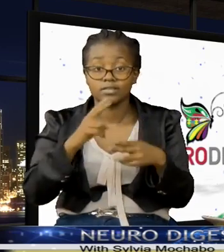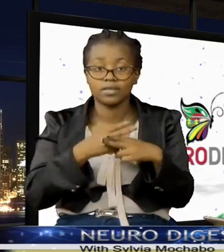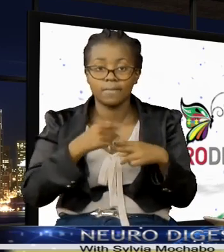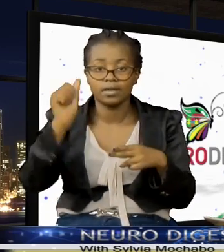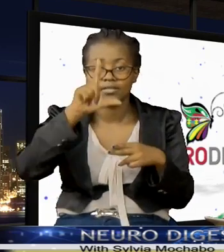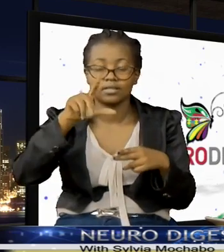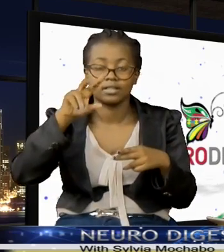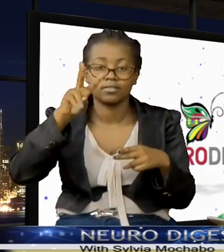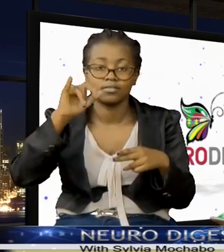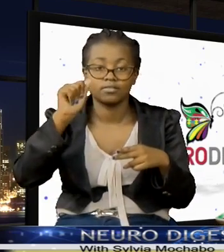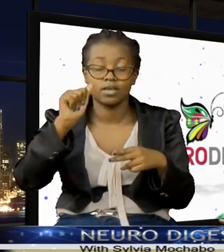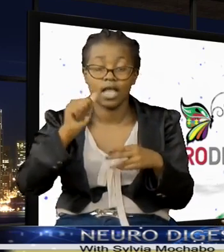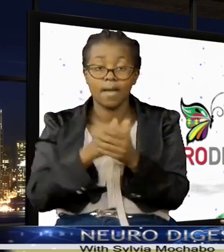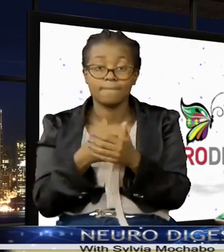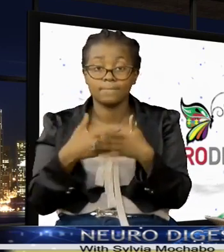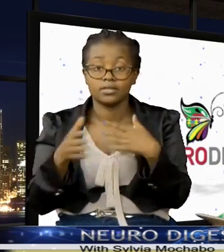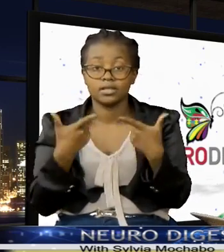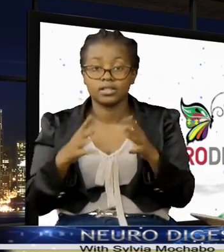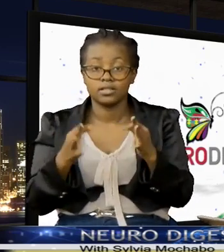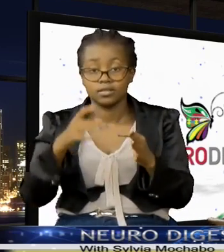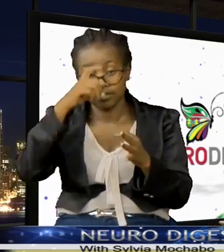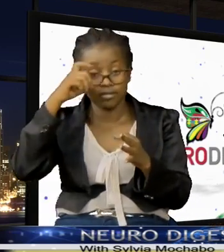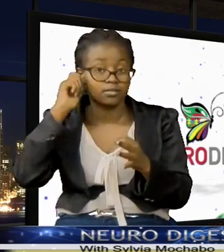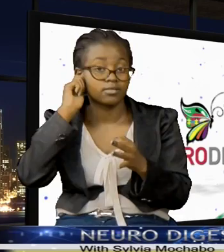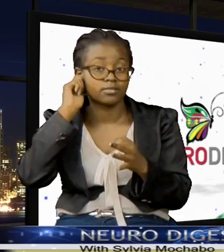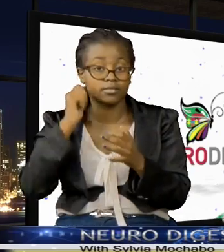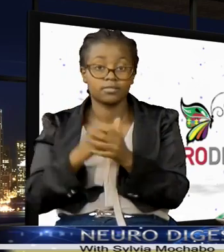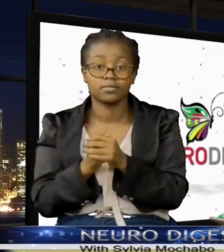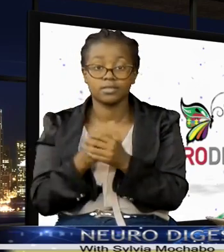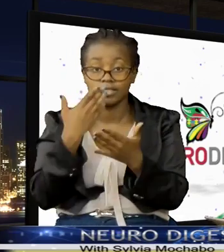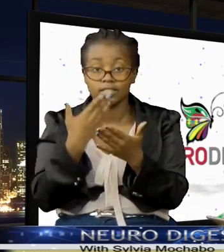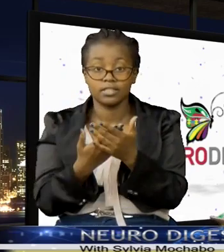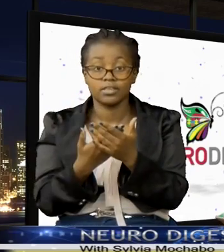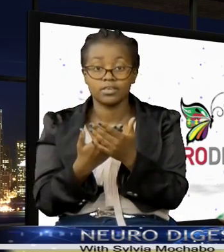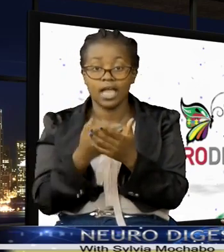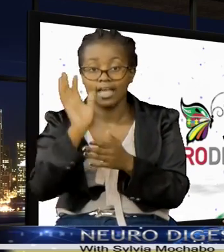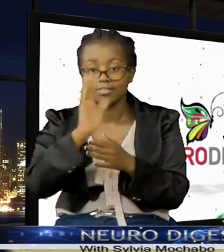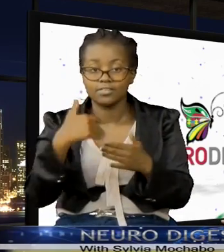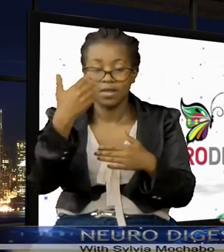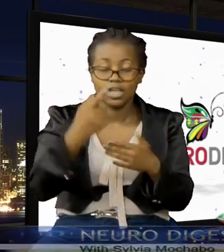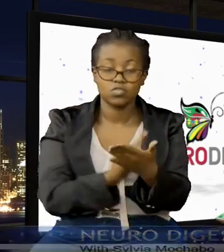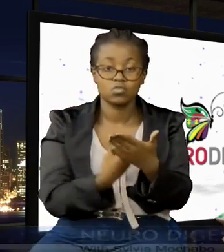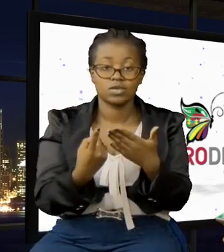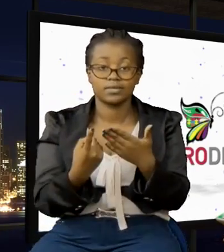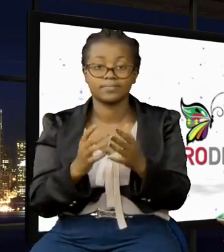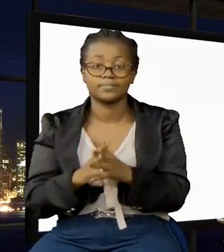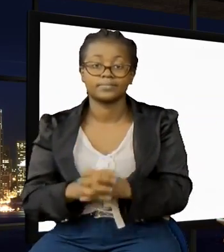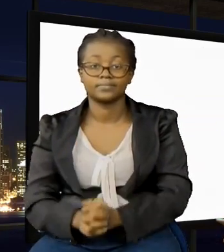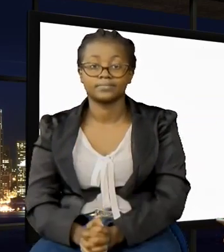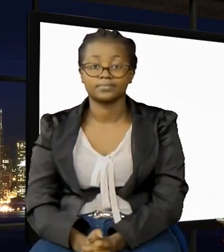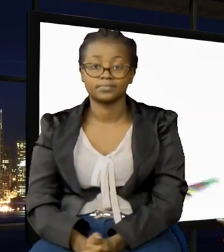Sylvia Moraa, and Maureen, my interpreter. Thank you, and see you next week. Ciao.